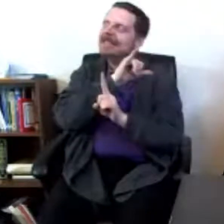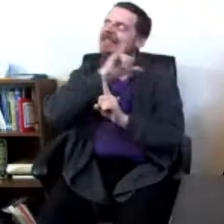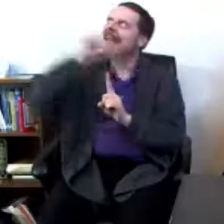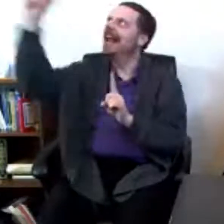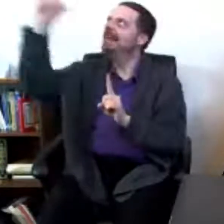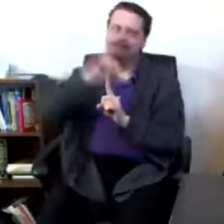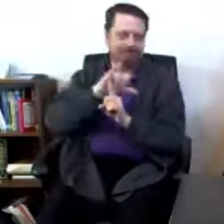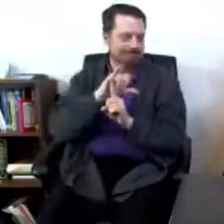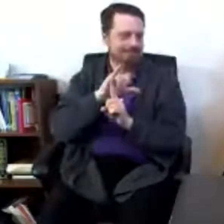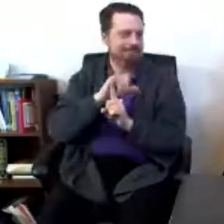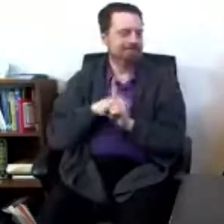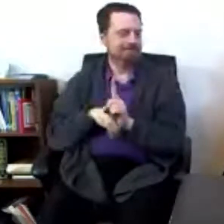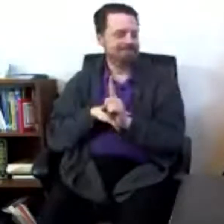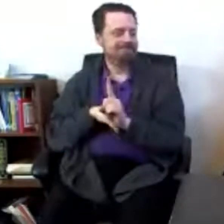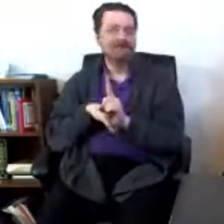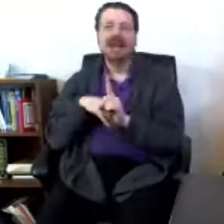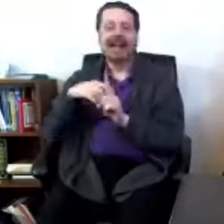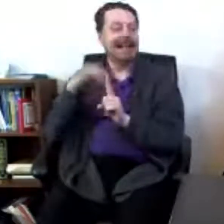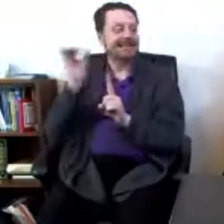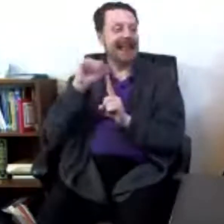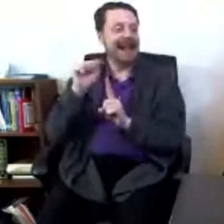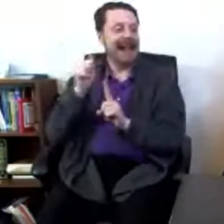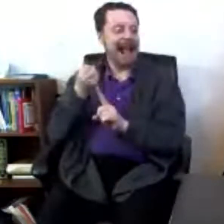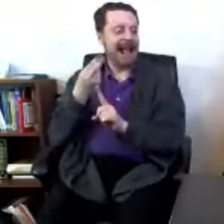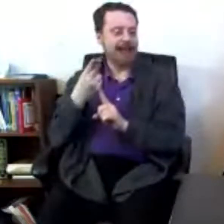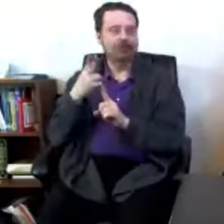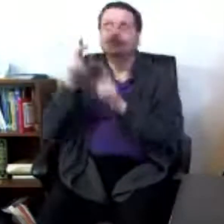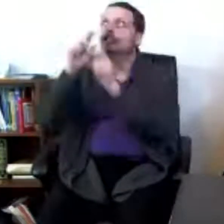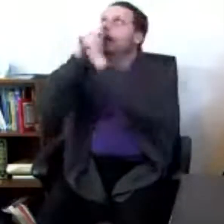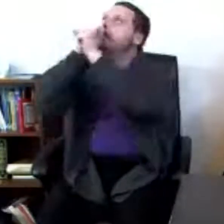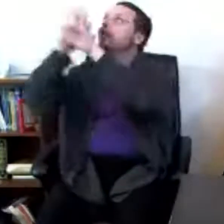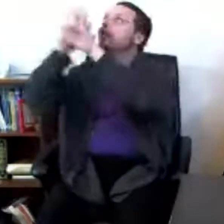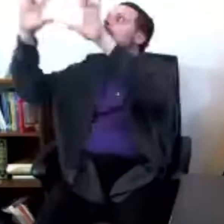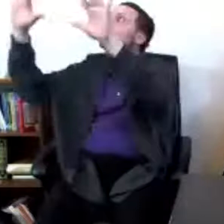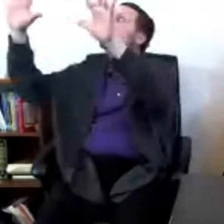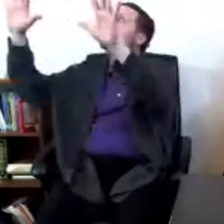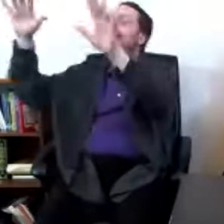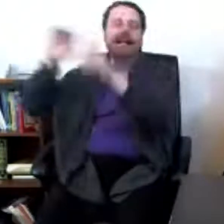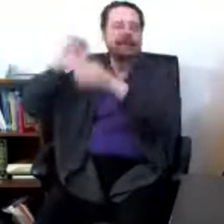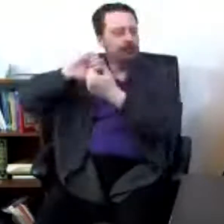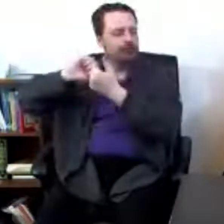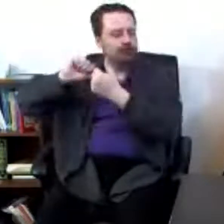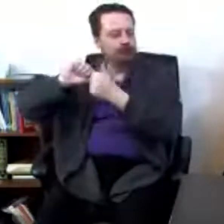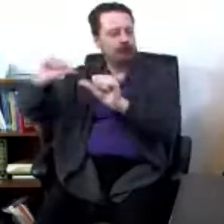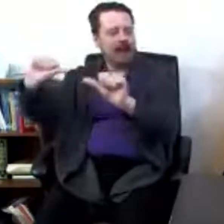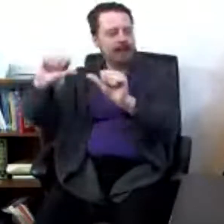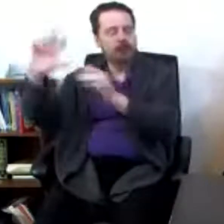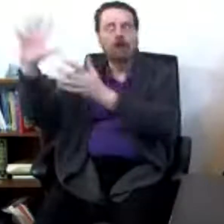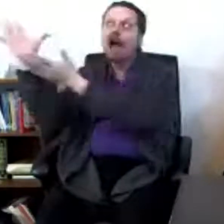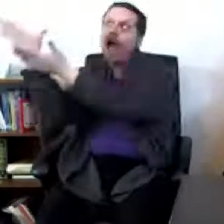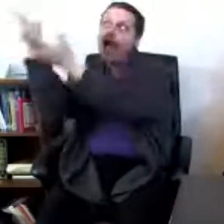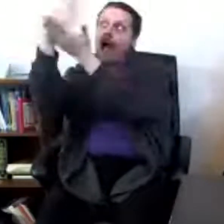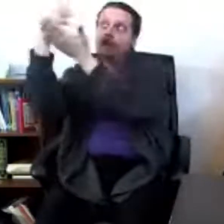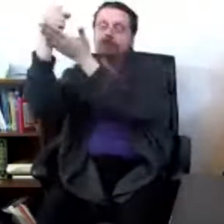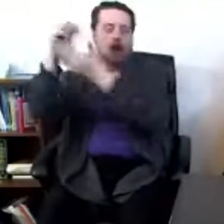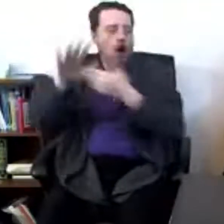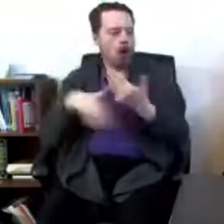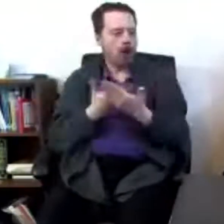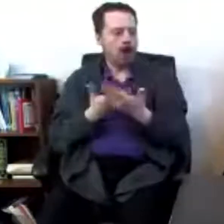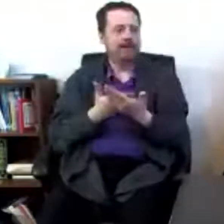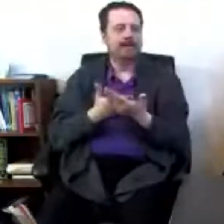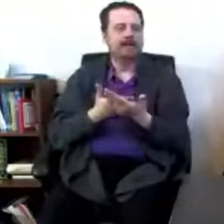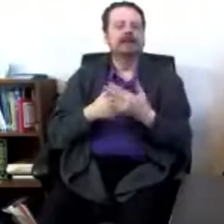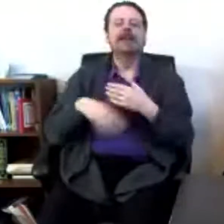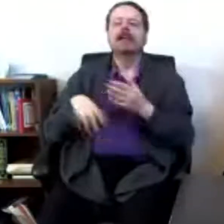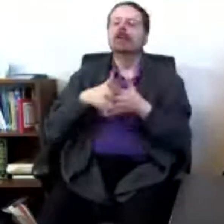astray is a term that's used in the Quran to signify that Allah has set a